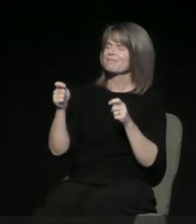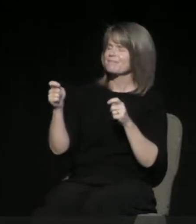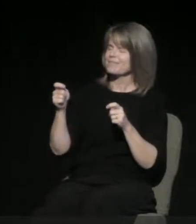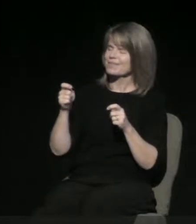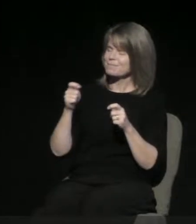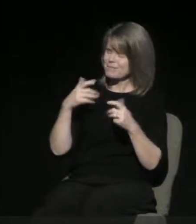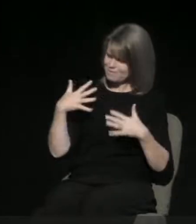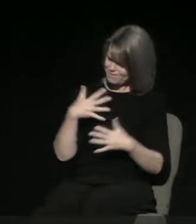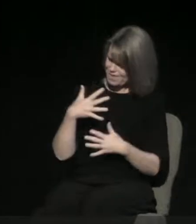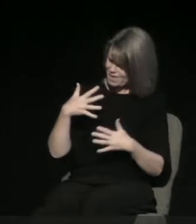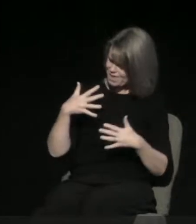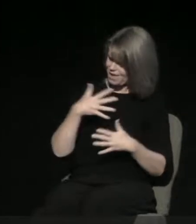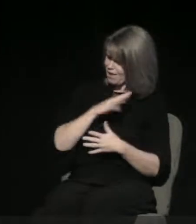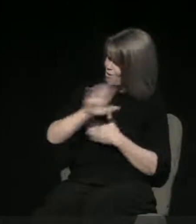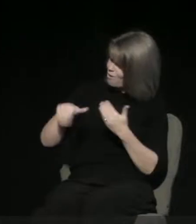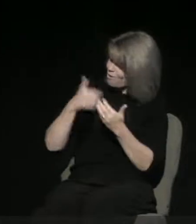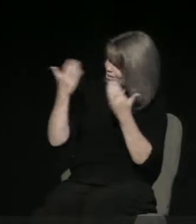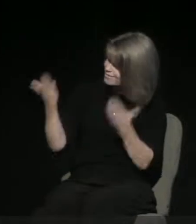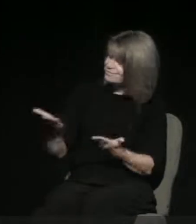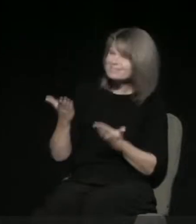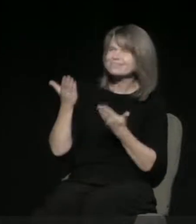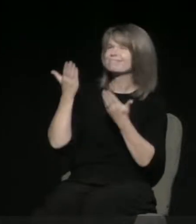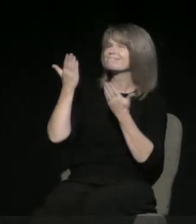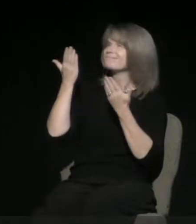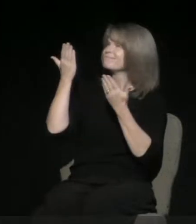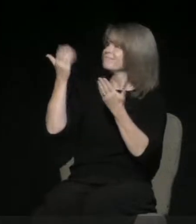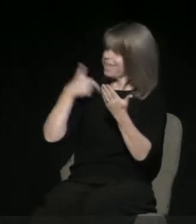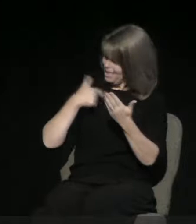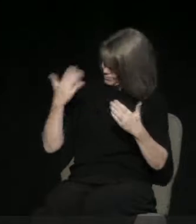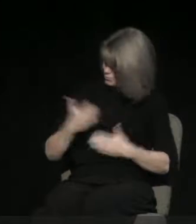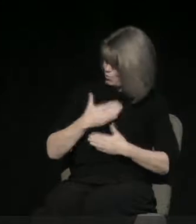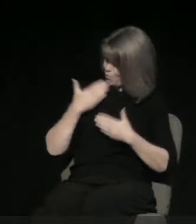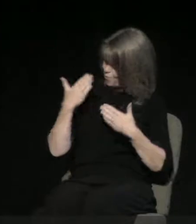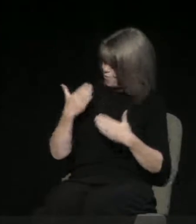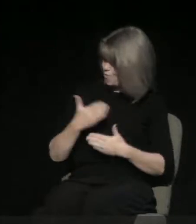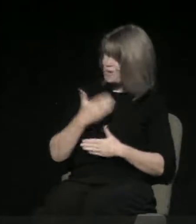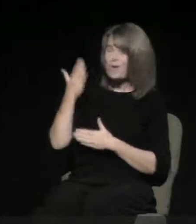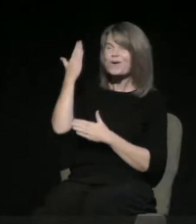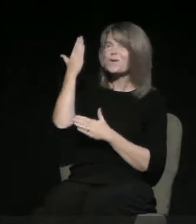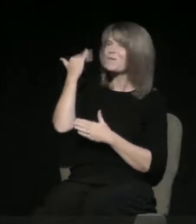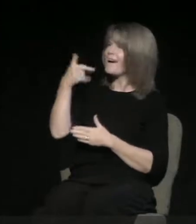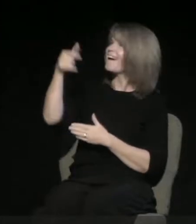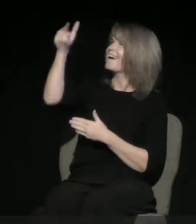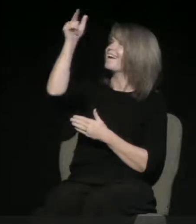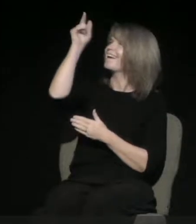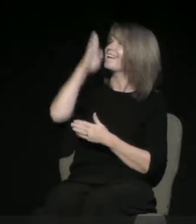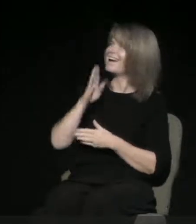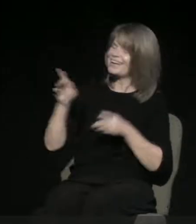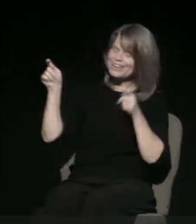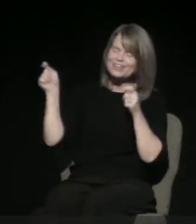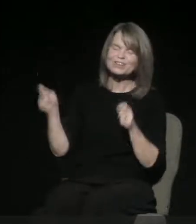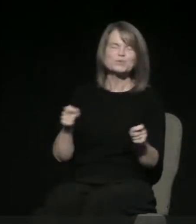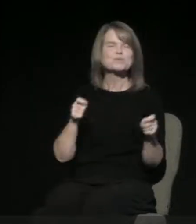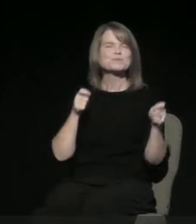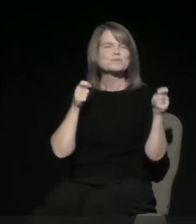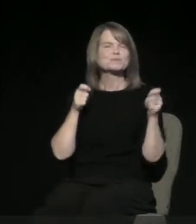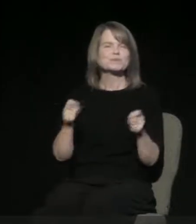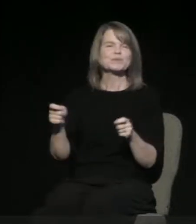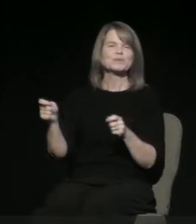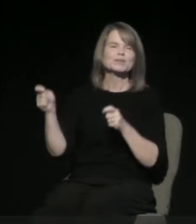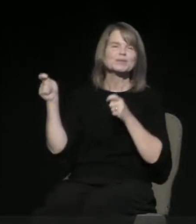lay at your feet, and I sing through the night. Oh God, the battle